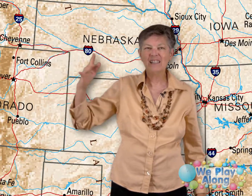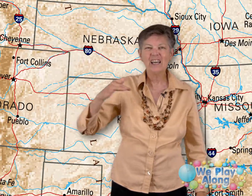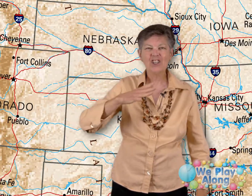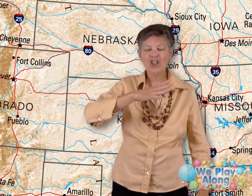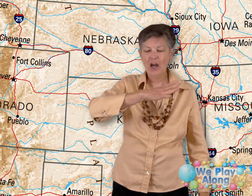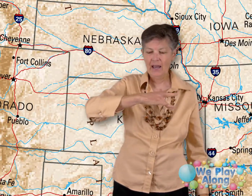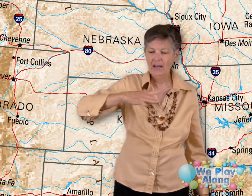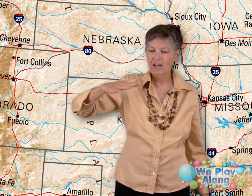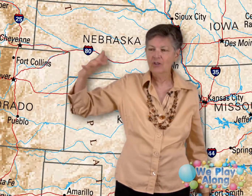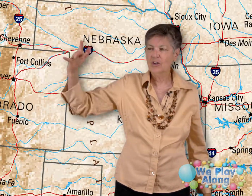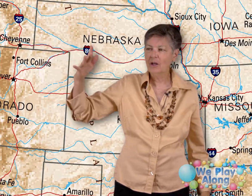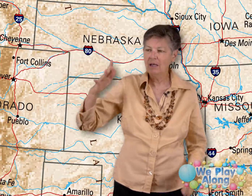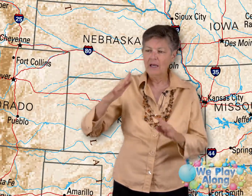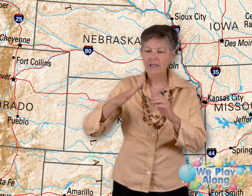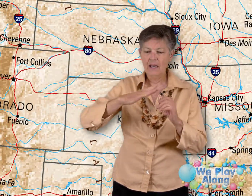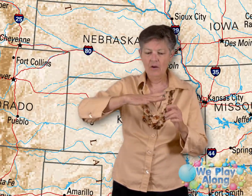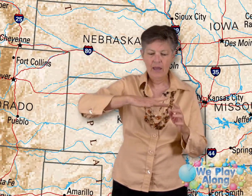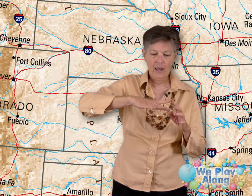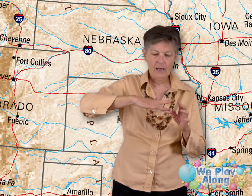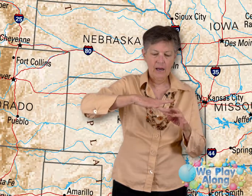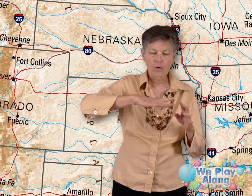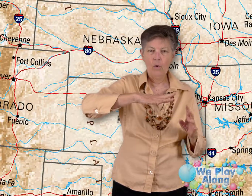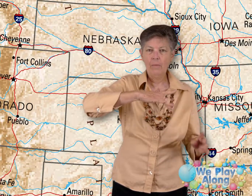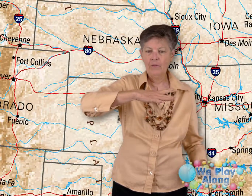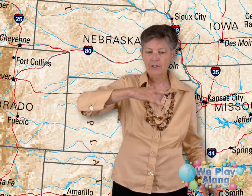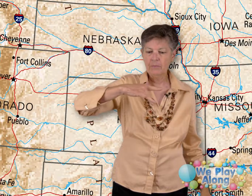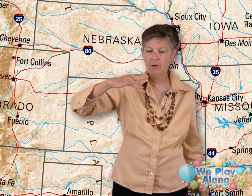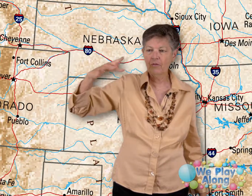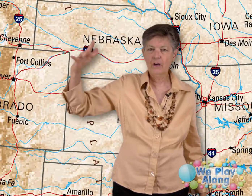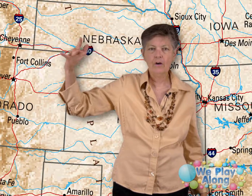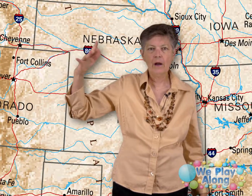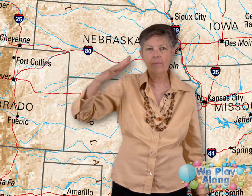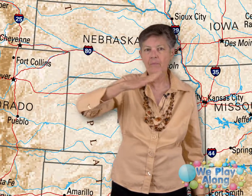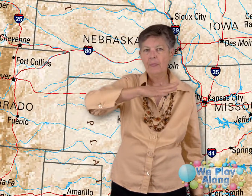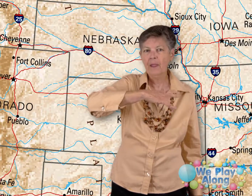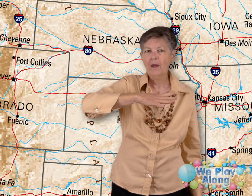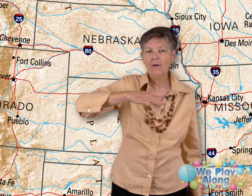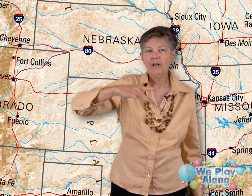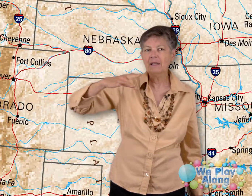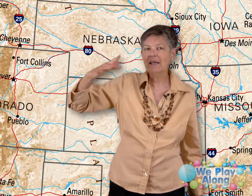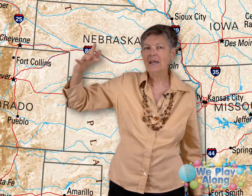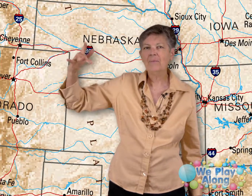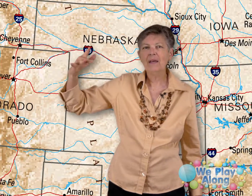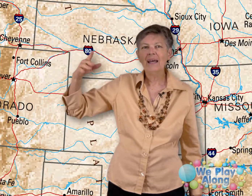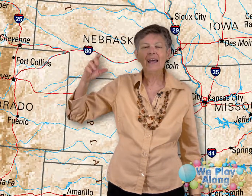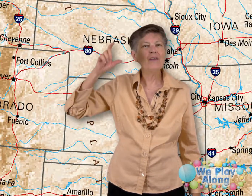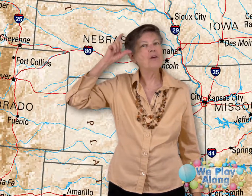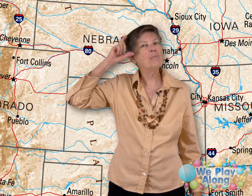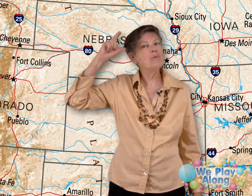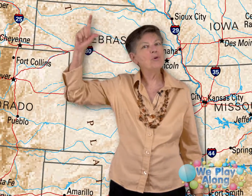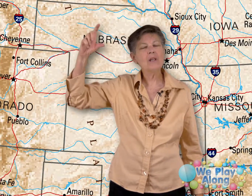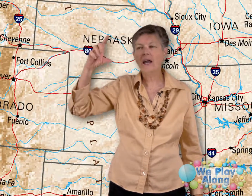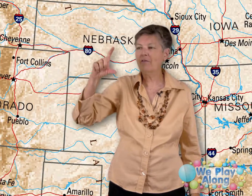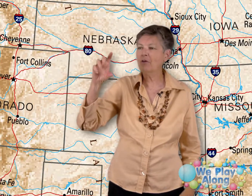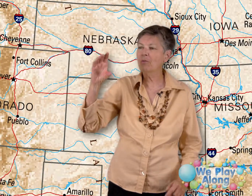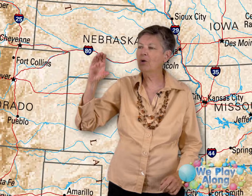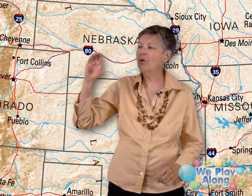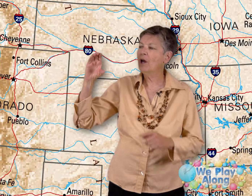like shine. So you're going to take your hand and kind of wobble this middle finger up. Gleam in the moonlight. For moon, you're